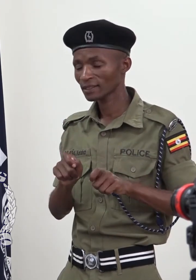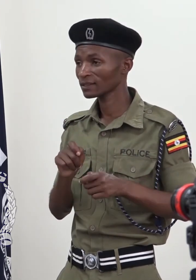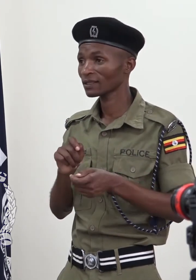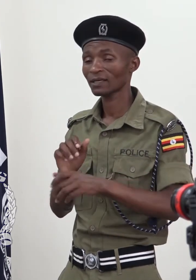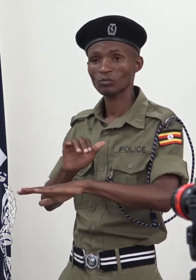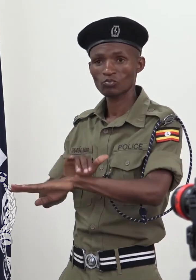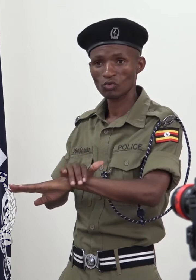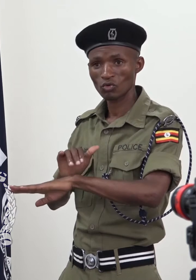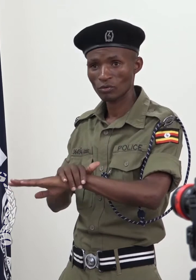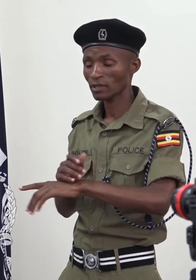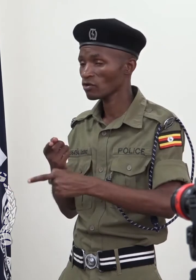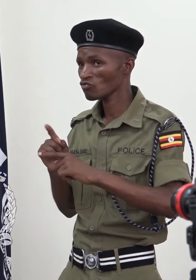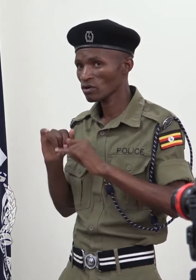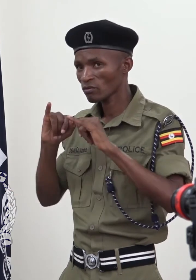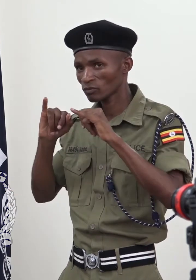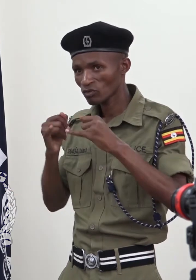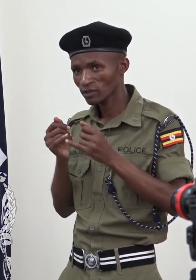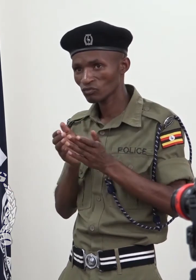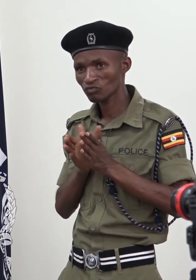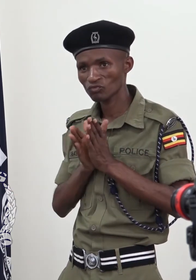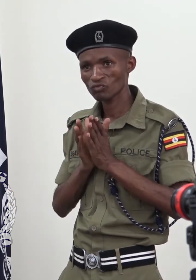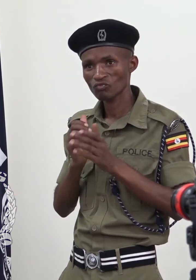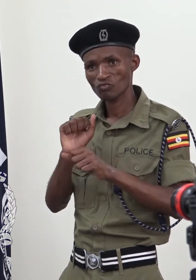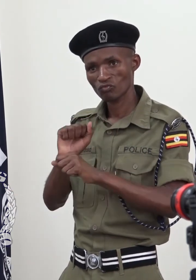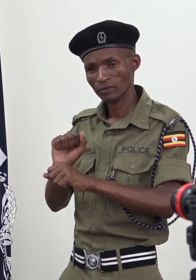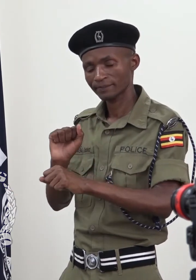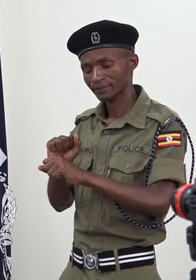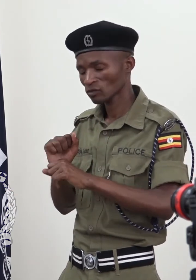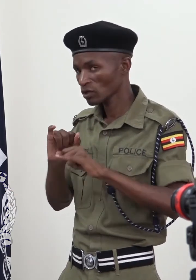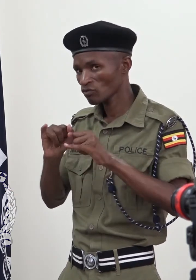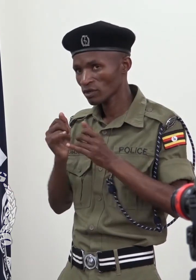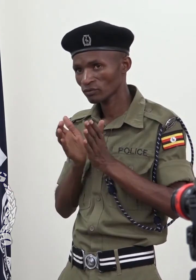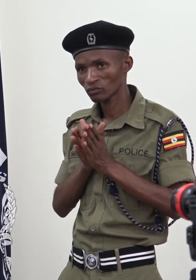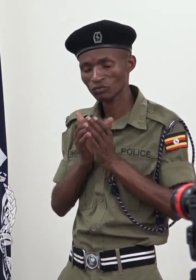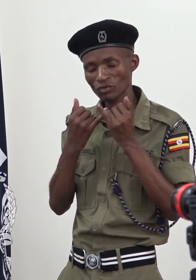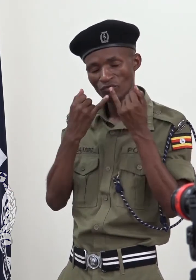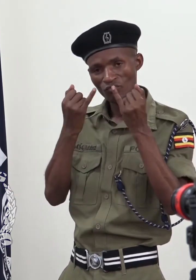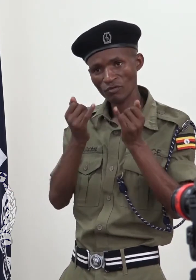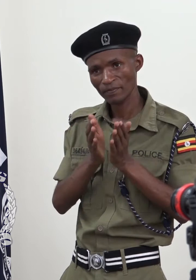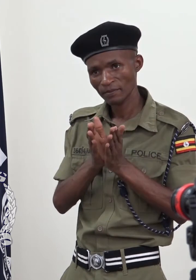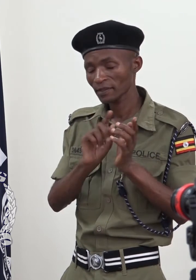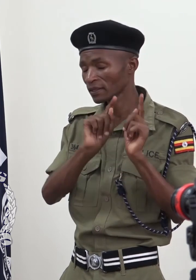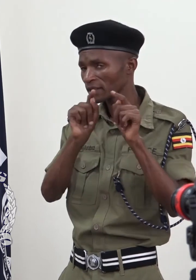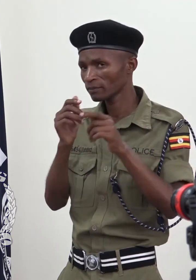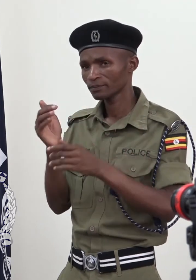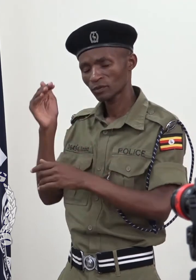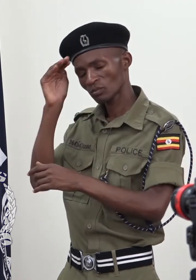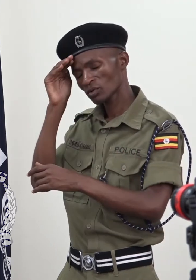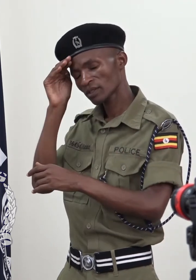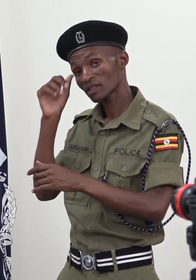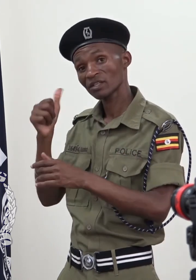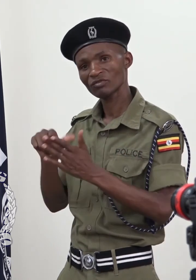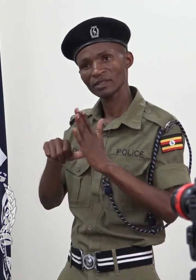and encourage them to always report to the police where there are concerns.